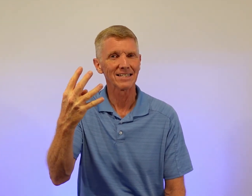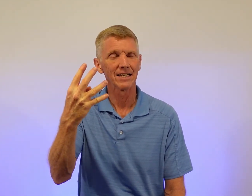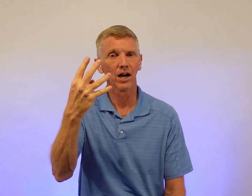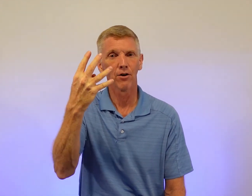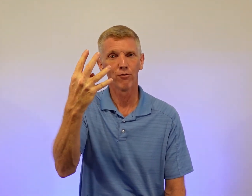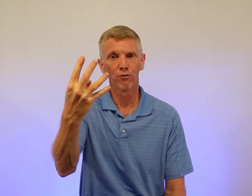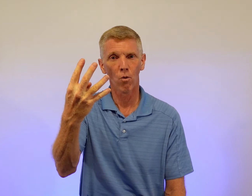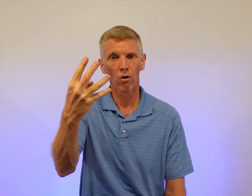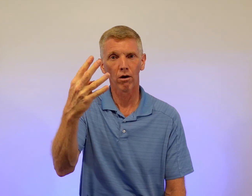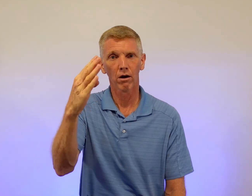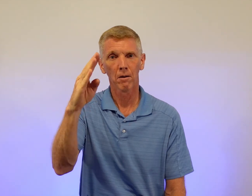it? 4x4.